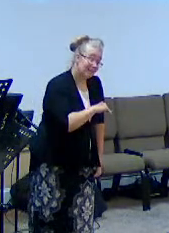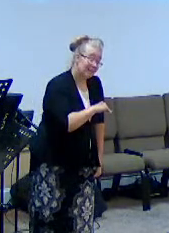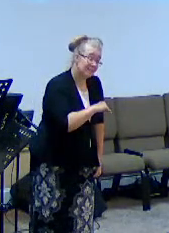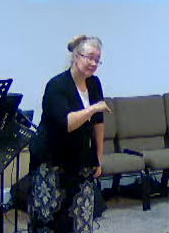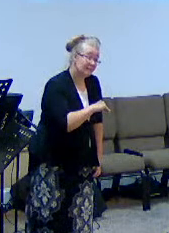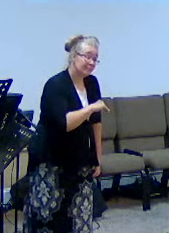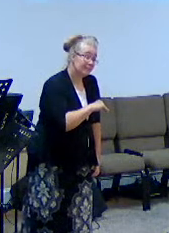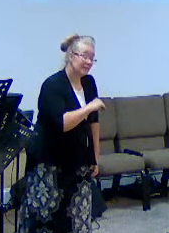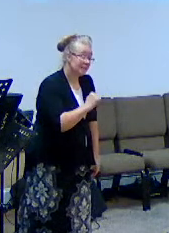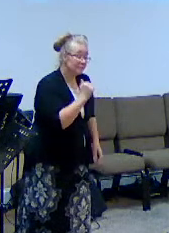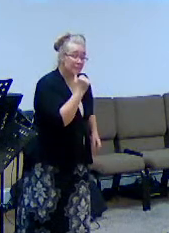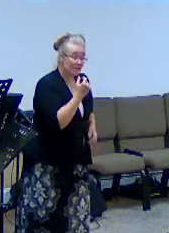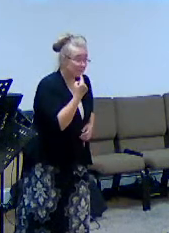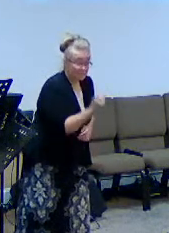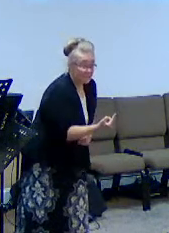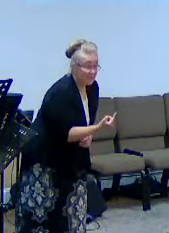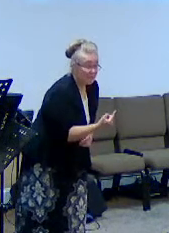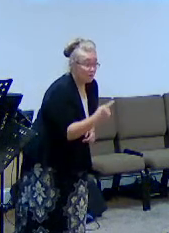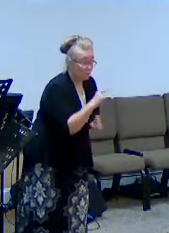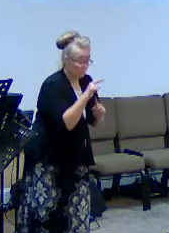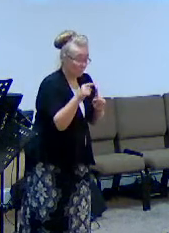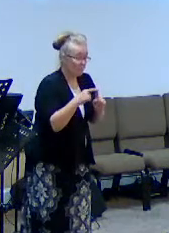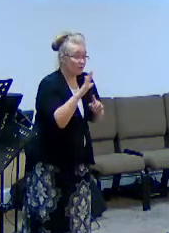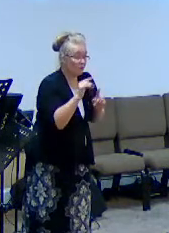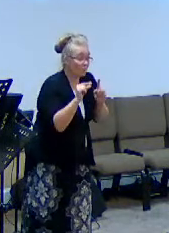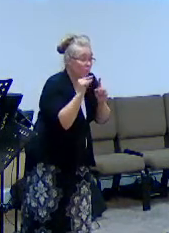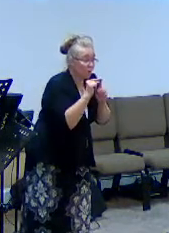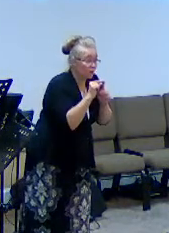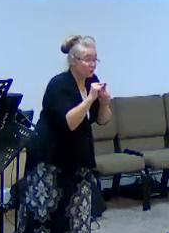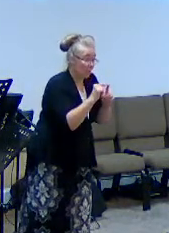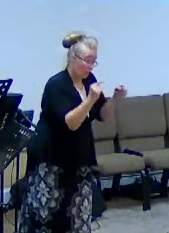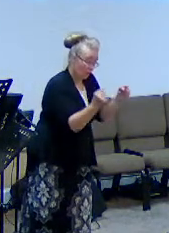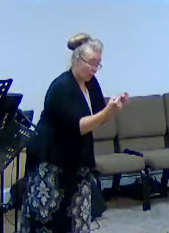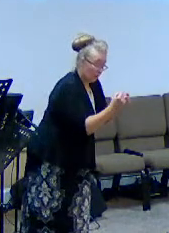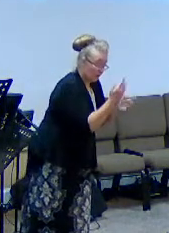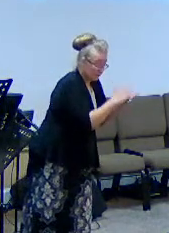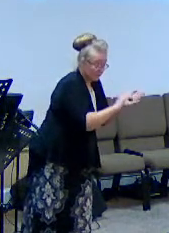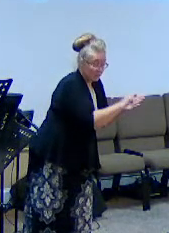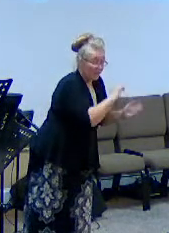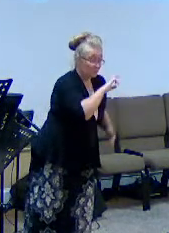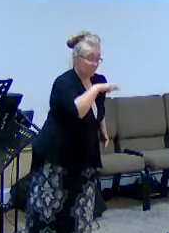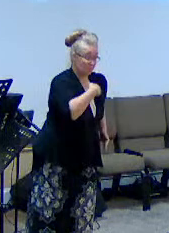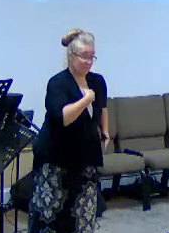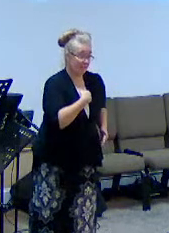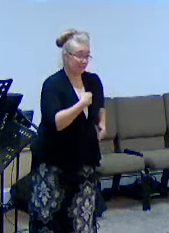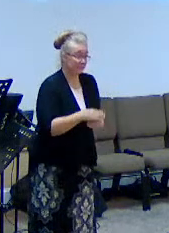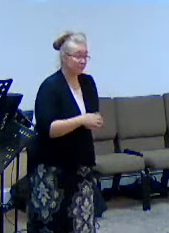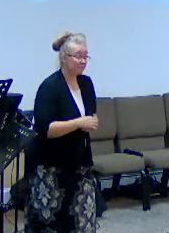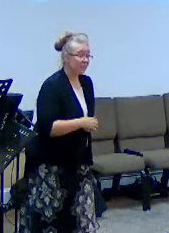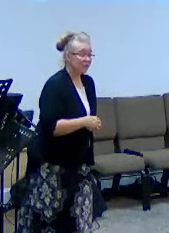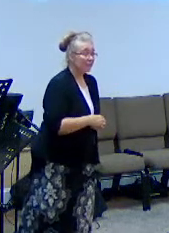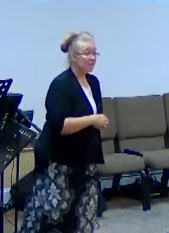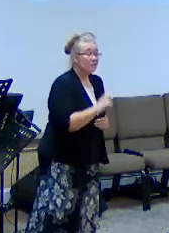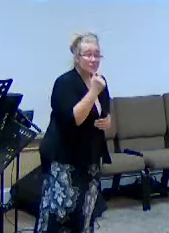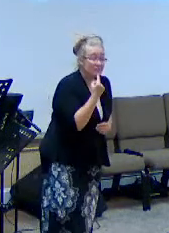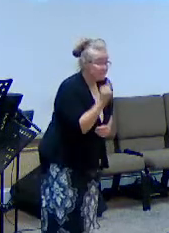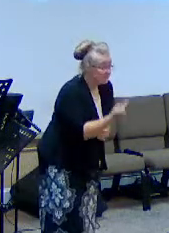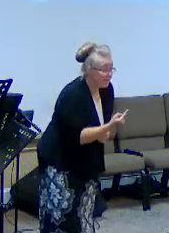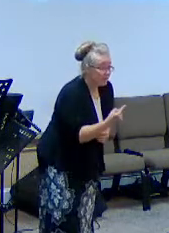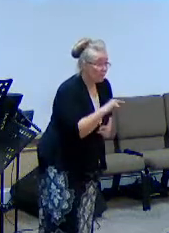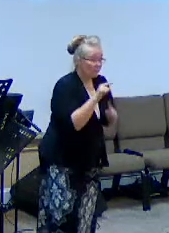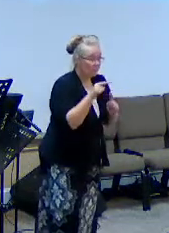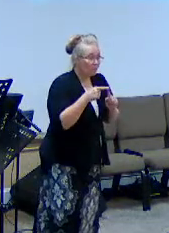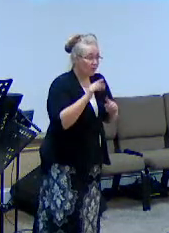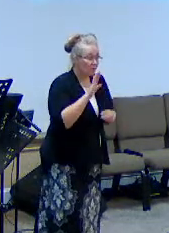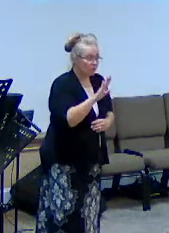4, 24. Don't open your mouth if your words will damage someone else's reputation, Proverbs 16, 27. Don't open your mouth if